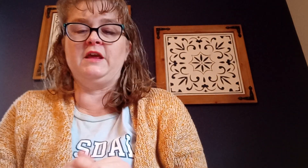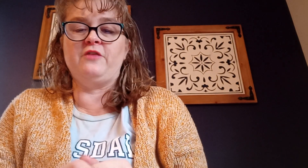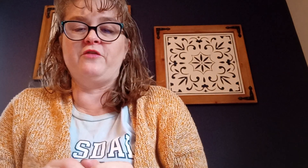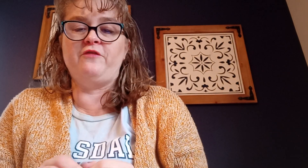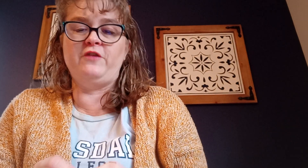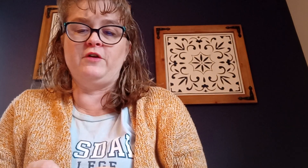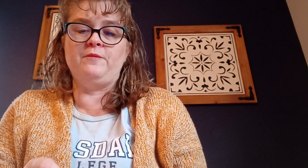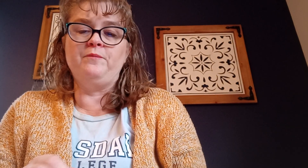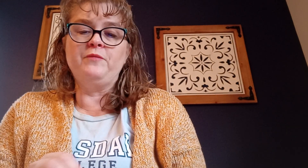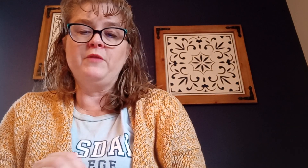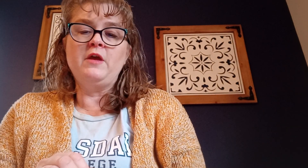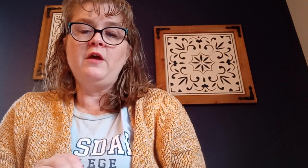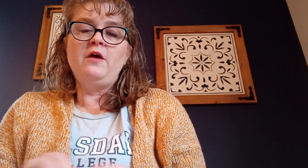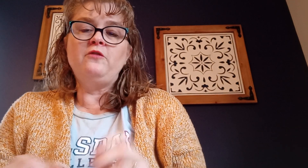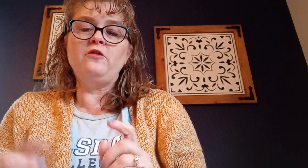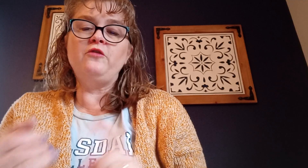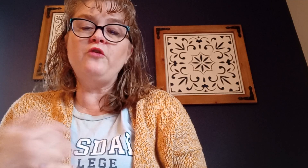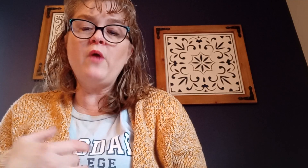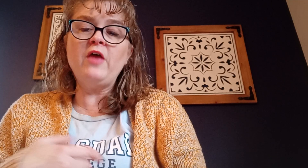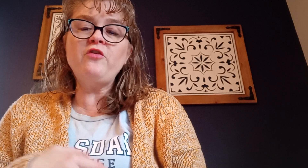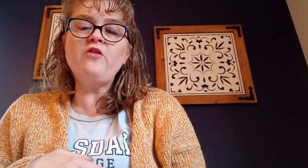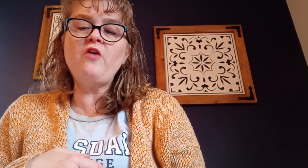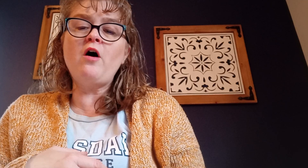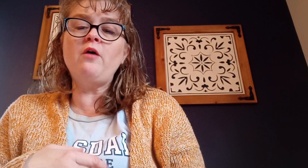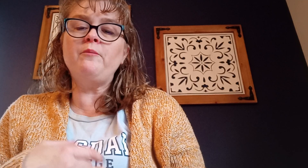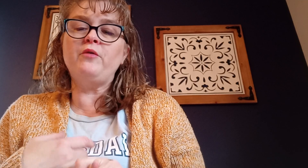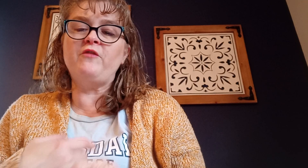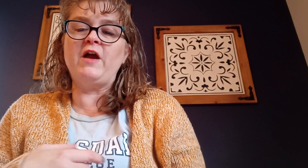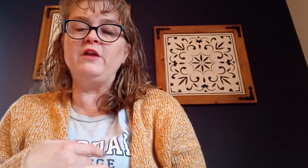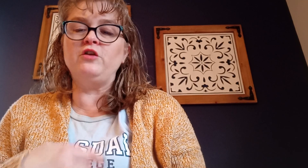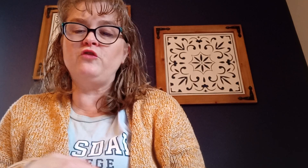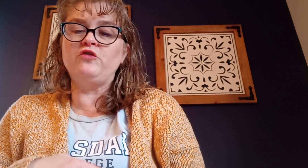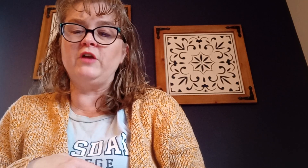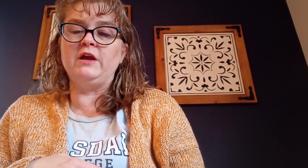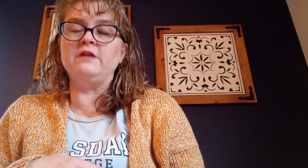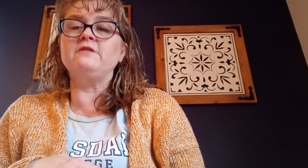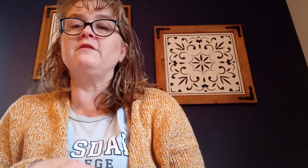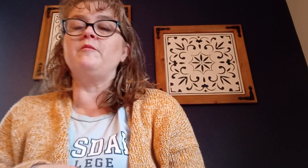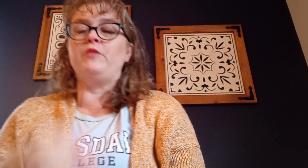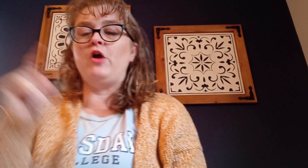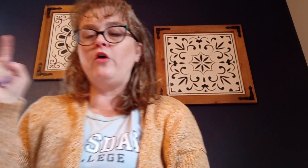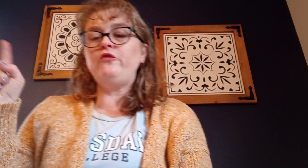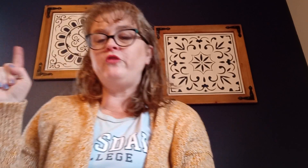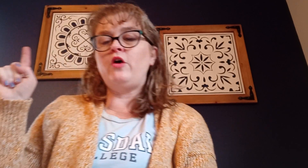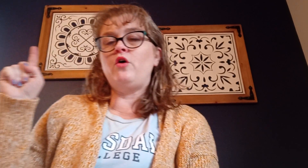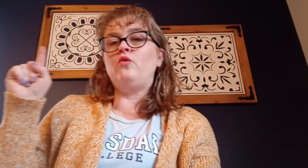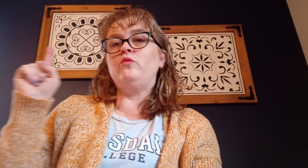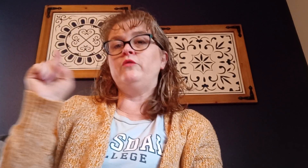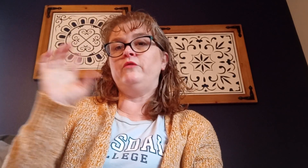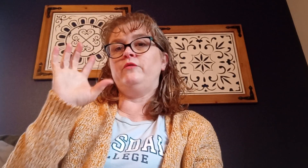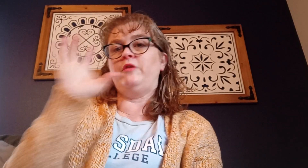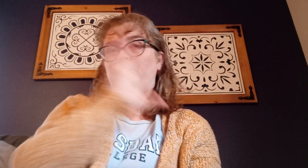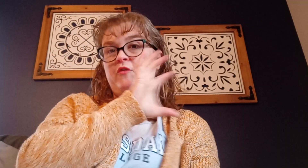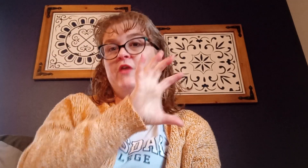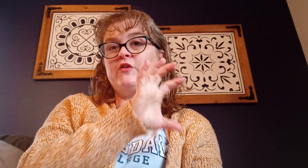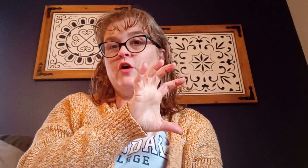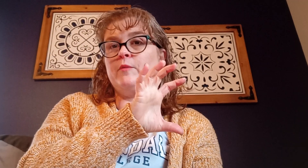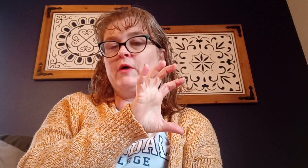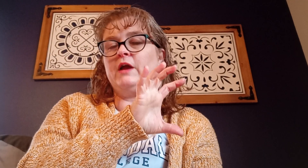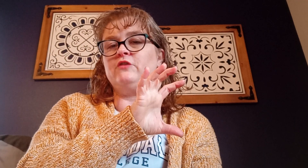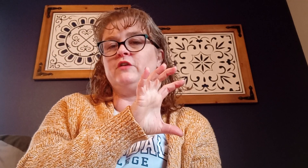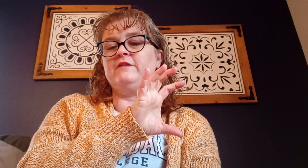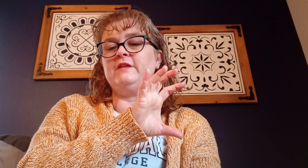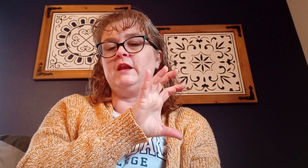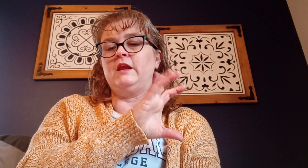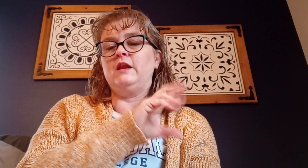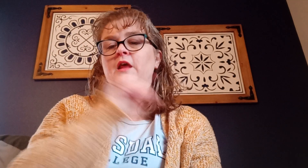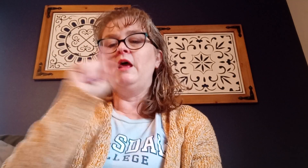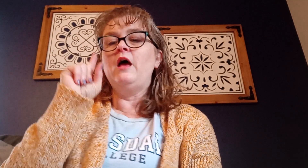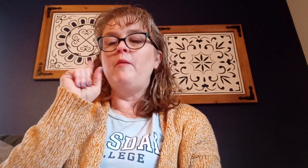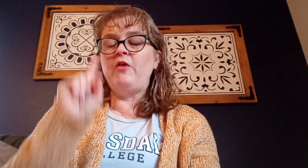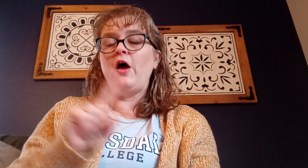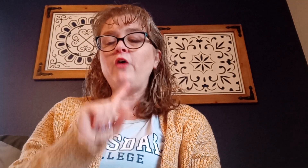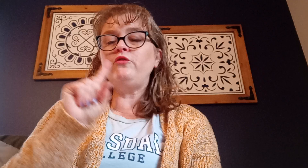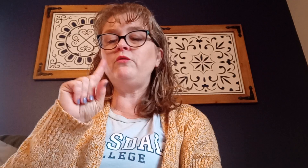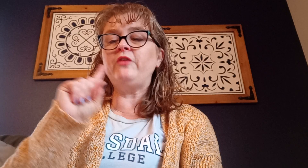get the food. So zooxanthellae provide nutrients, but also they provide the carbohydrates they need. They also